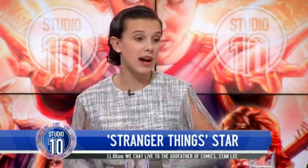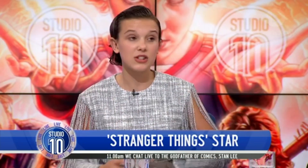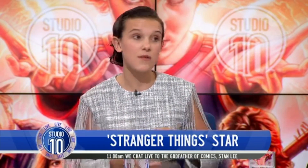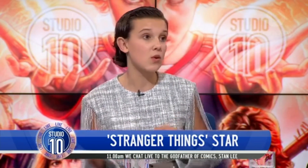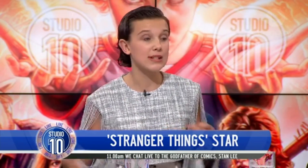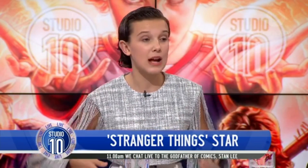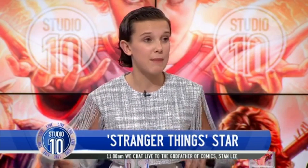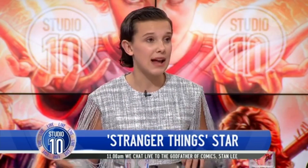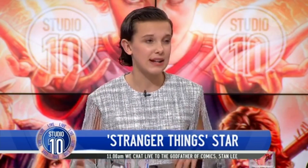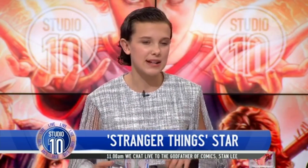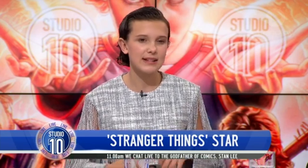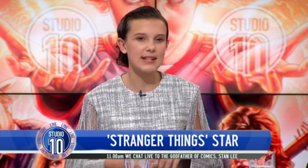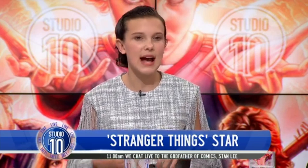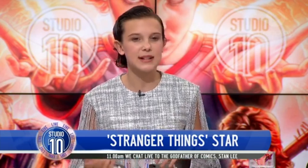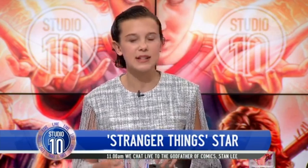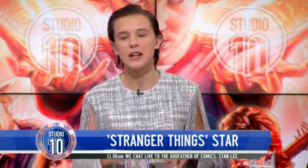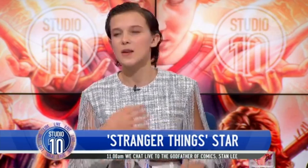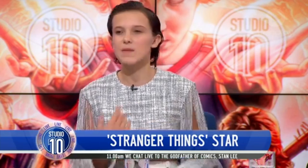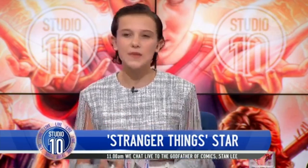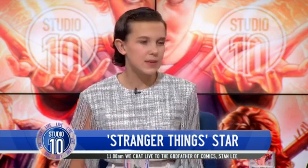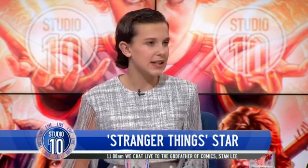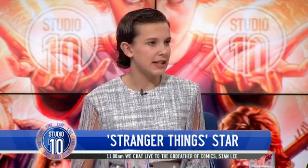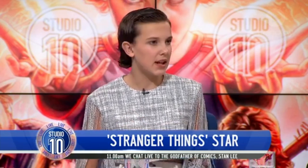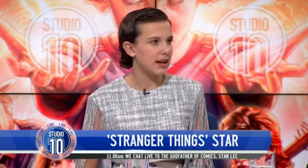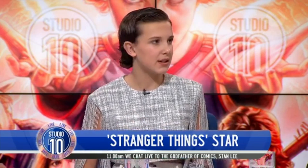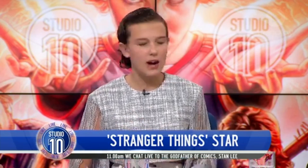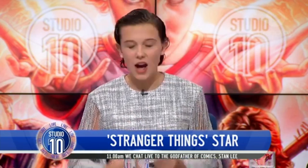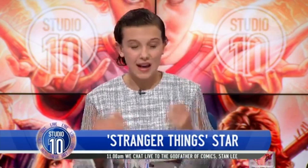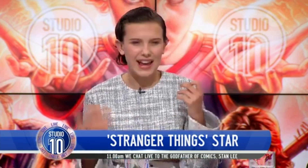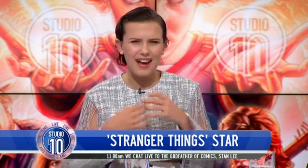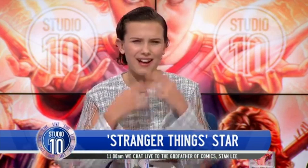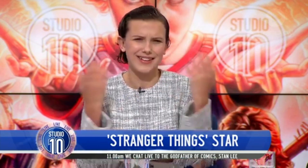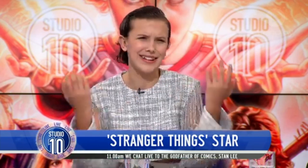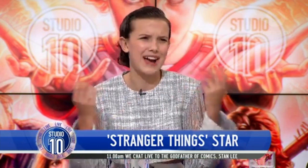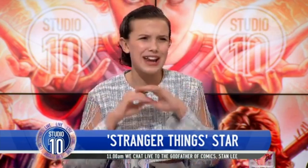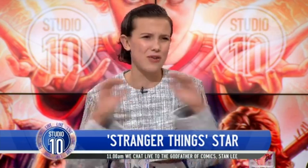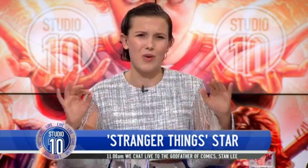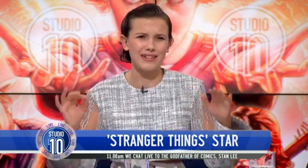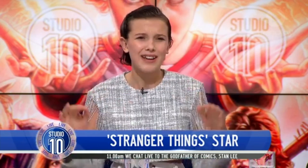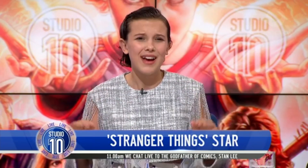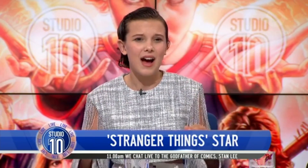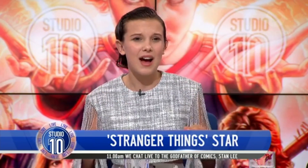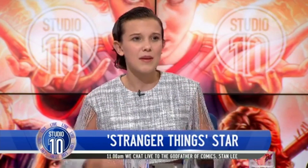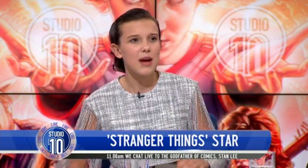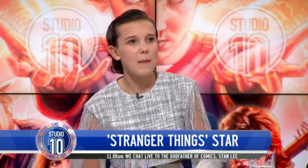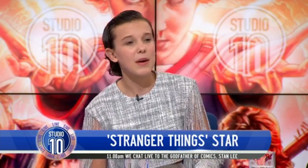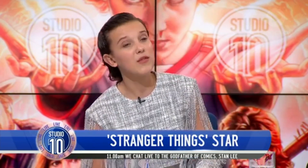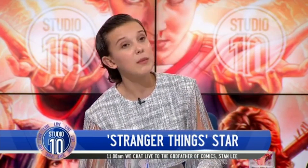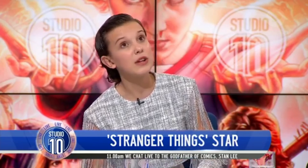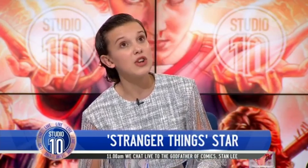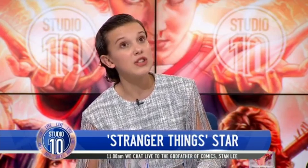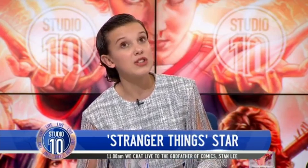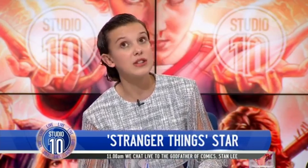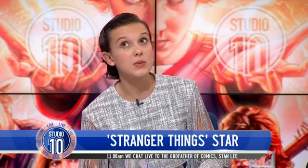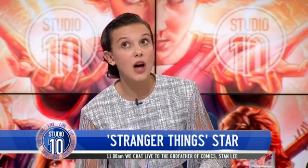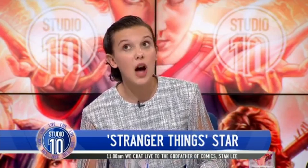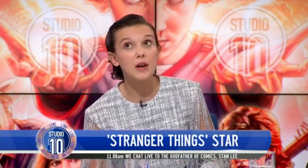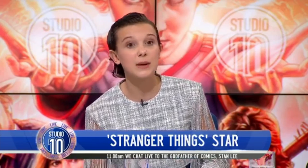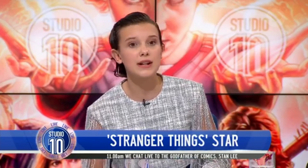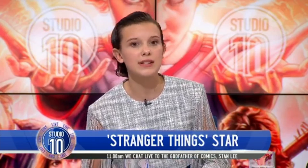even used ASL on The Tonight Show to spell out "I love you" to Jimmy Fallon. I actually saw that. It was cute as hell. It's like 11 out